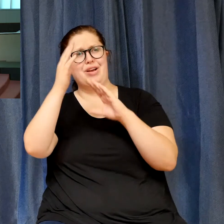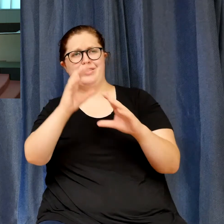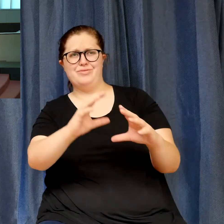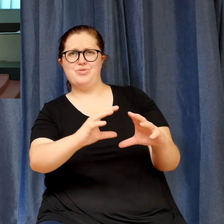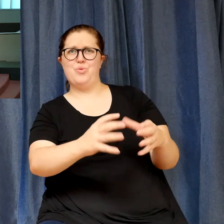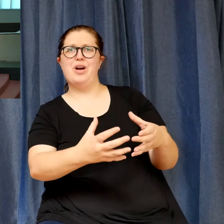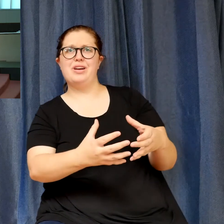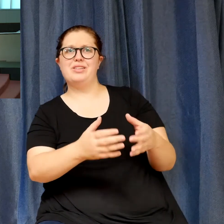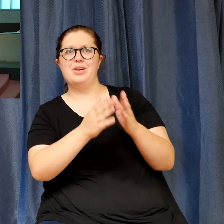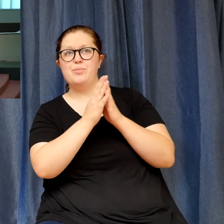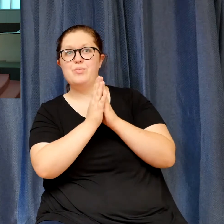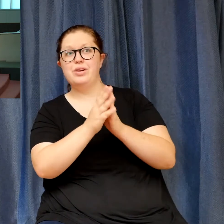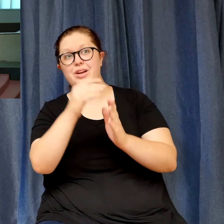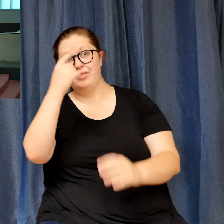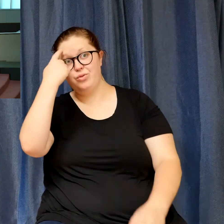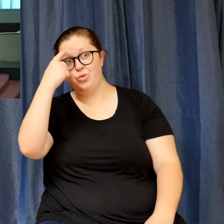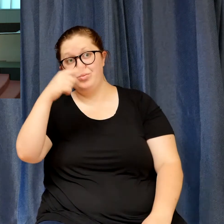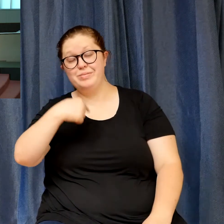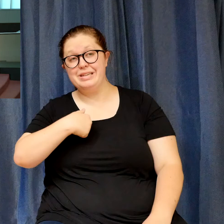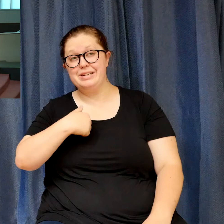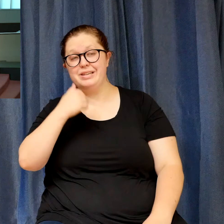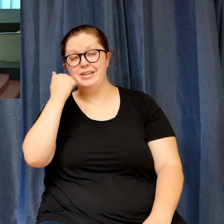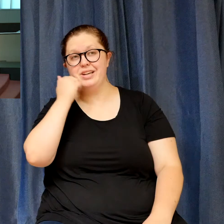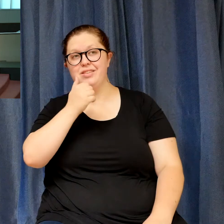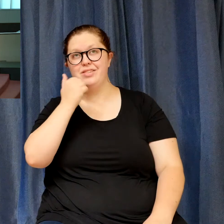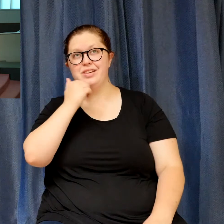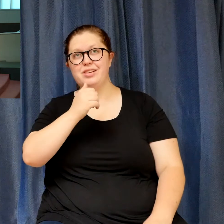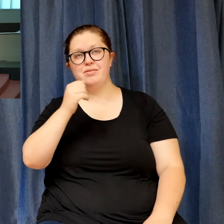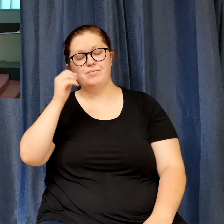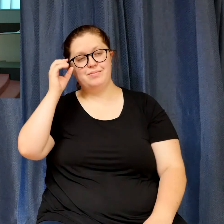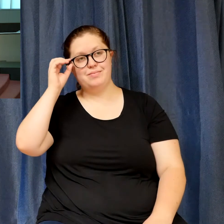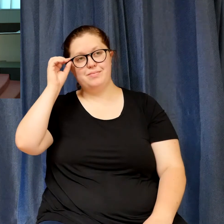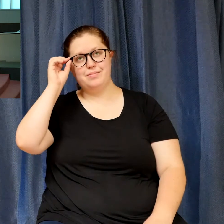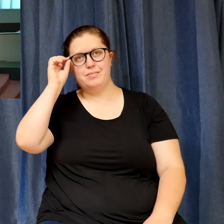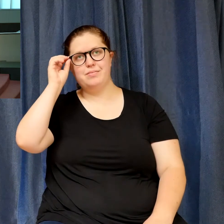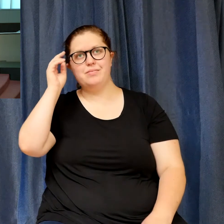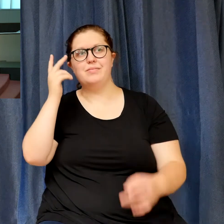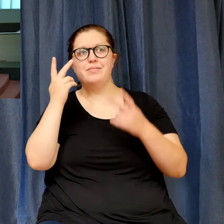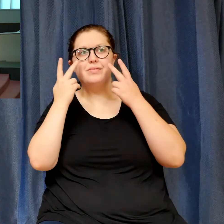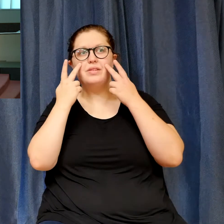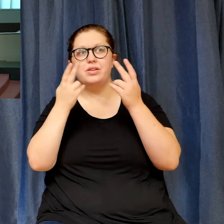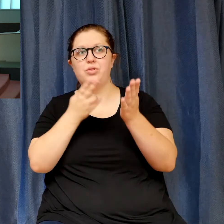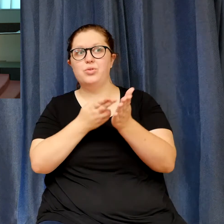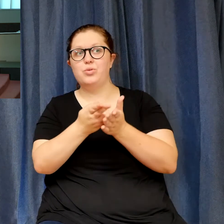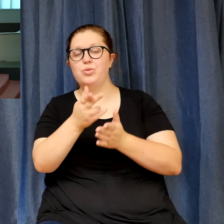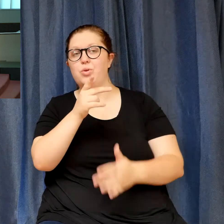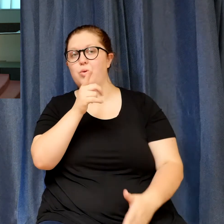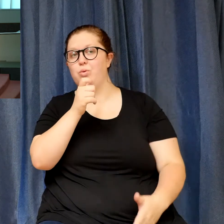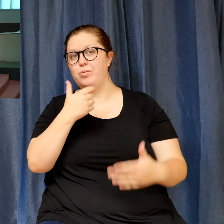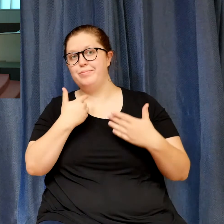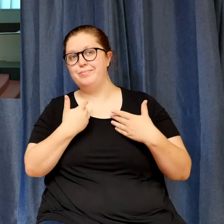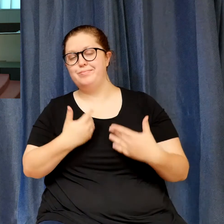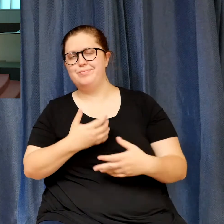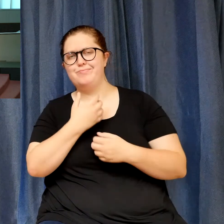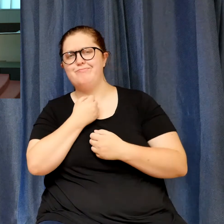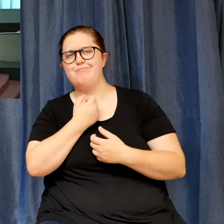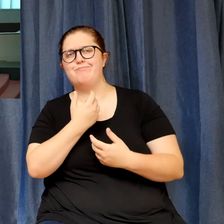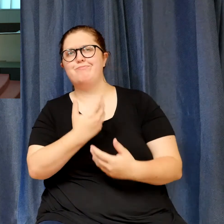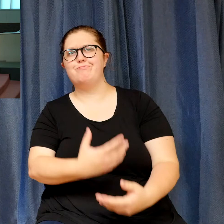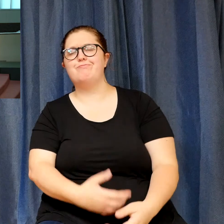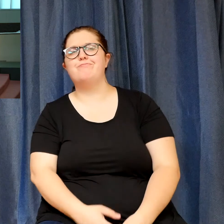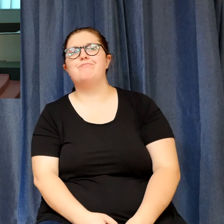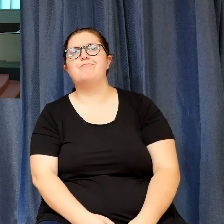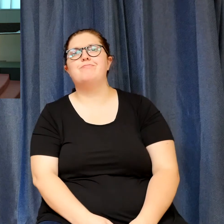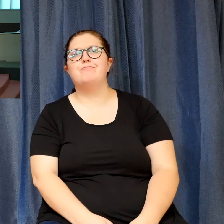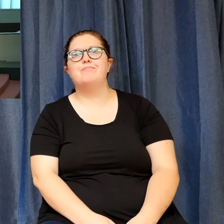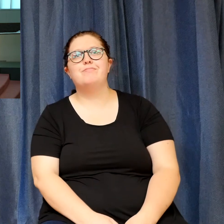squad that is praying for me daily, seeing the truth of who I am expressing itself. And